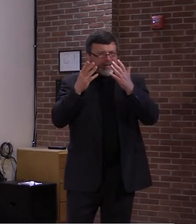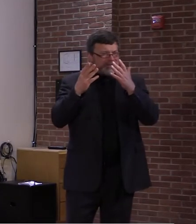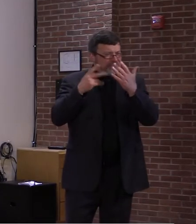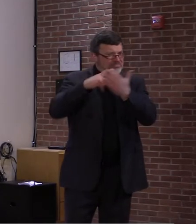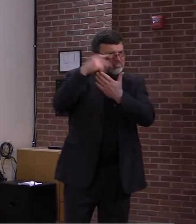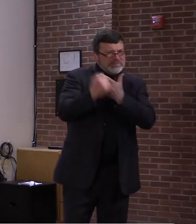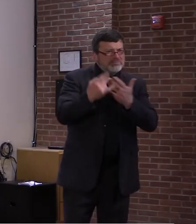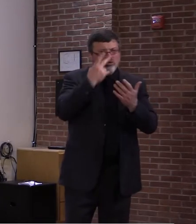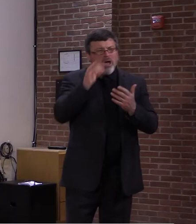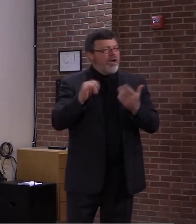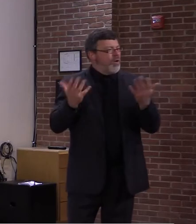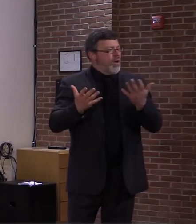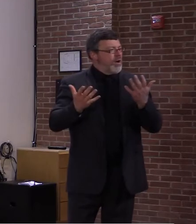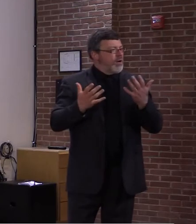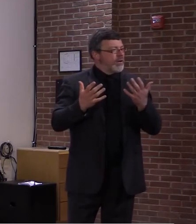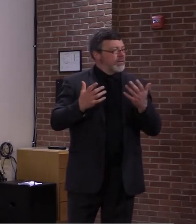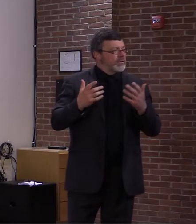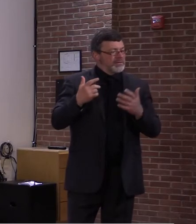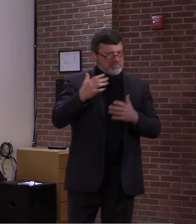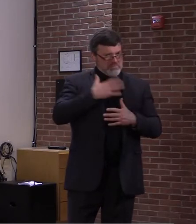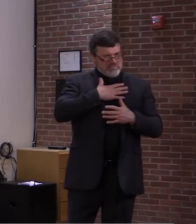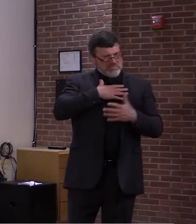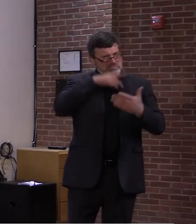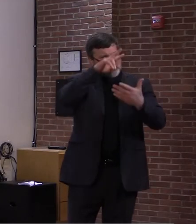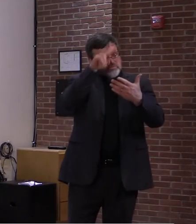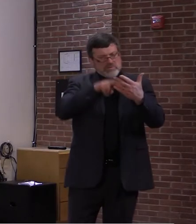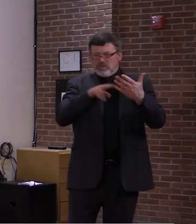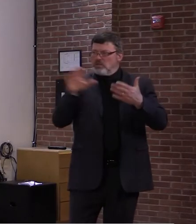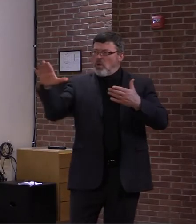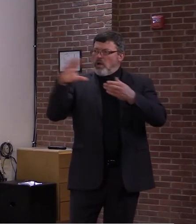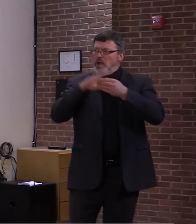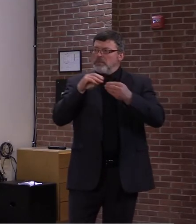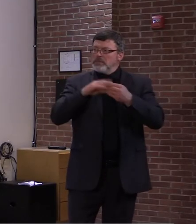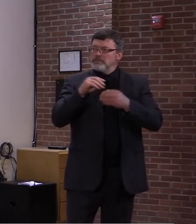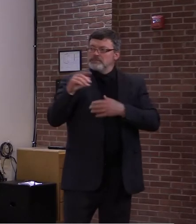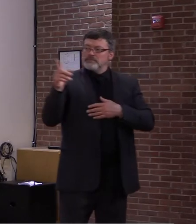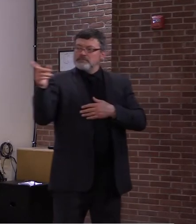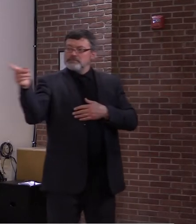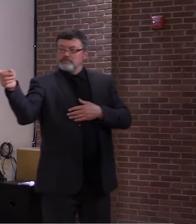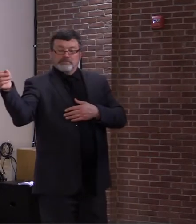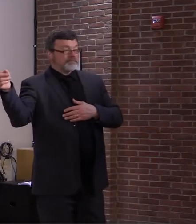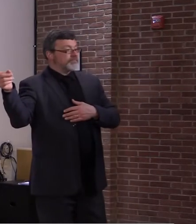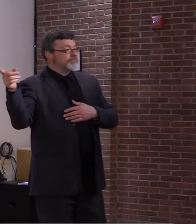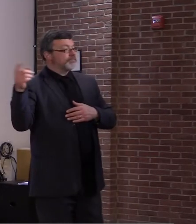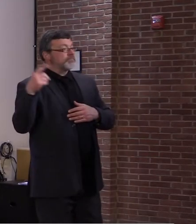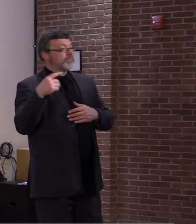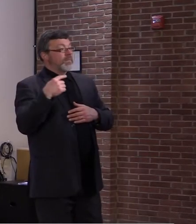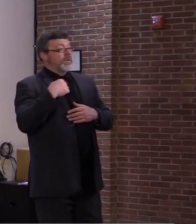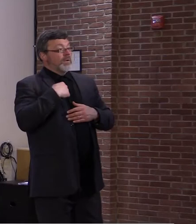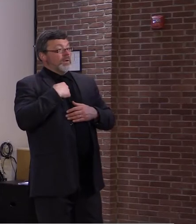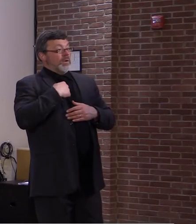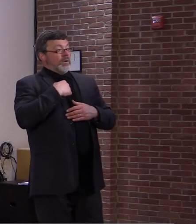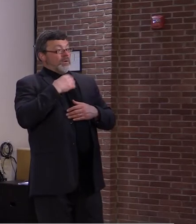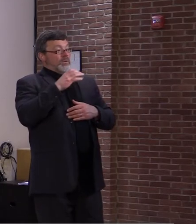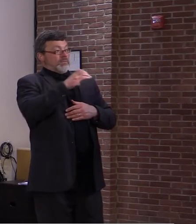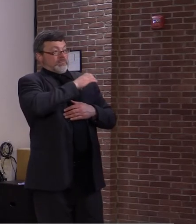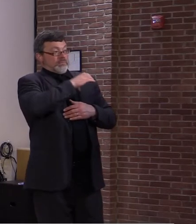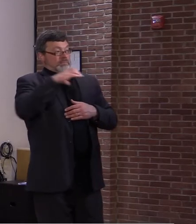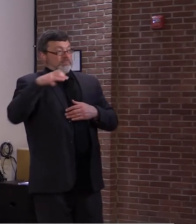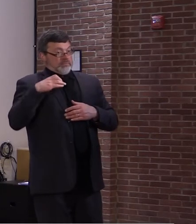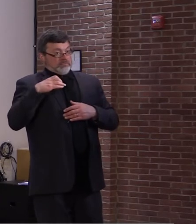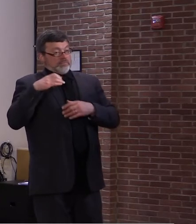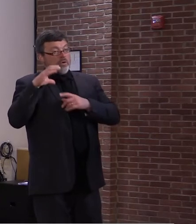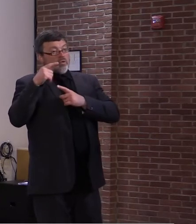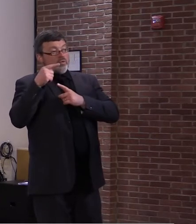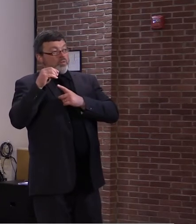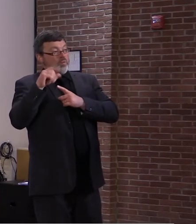the viewers will know what we're talking about? Absolutely. So we do have Commissioner Goldstein on the line, and she probably has